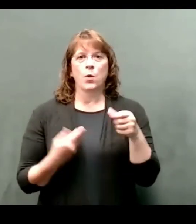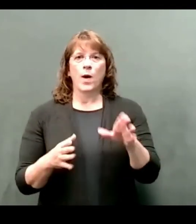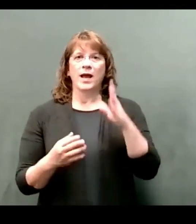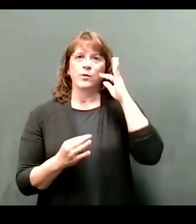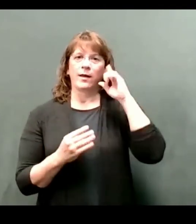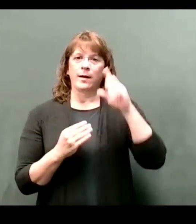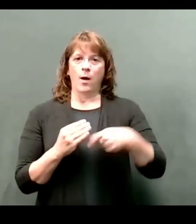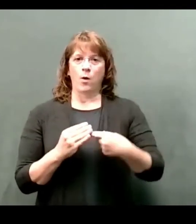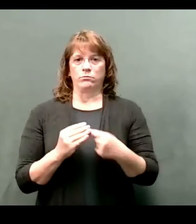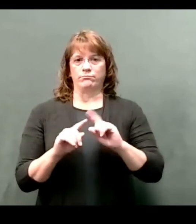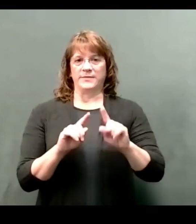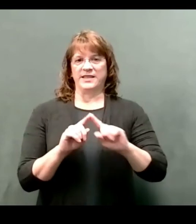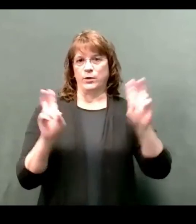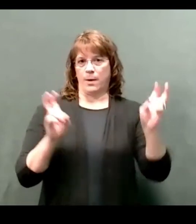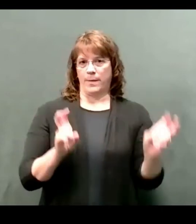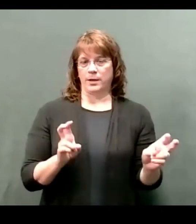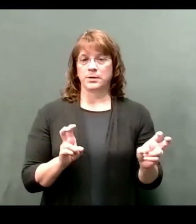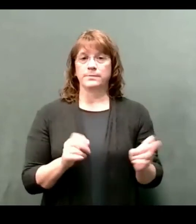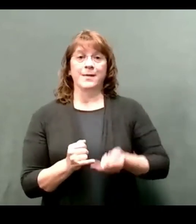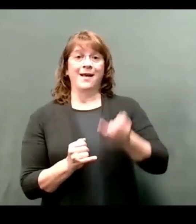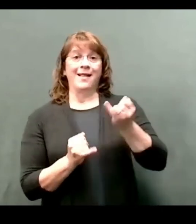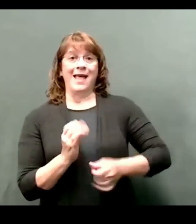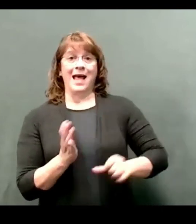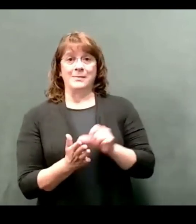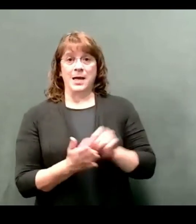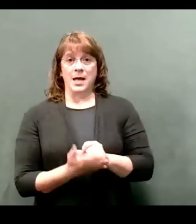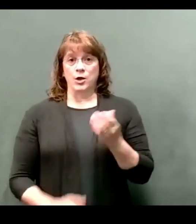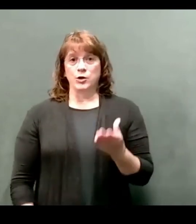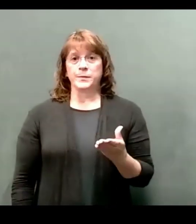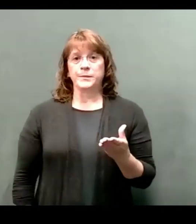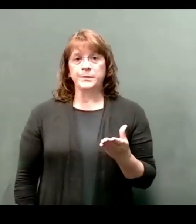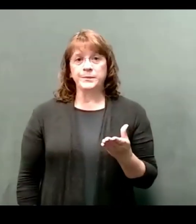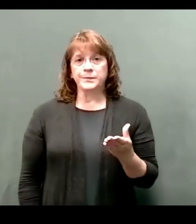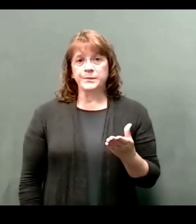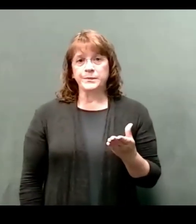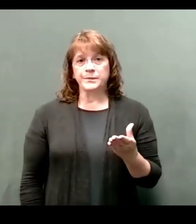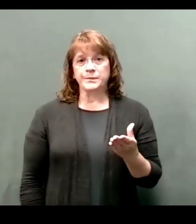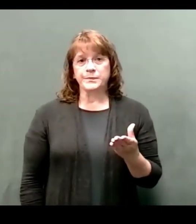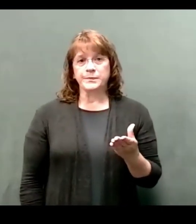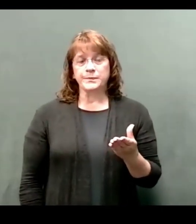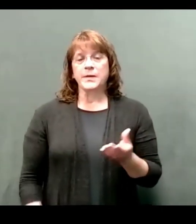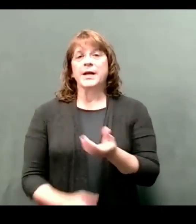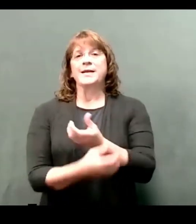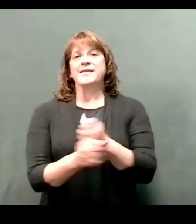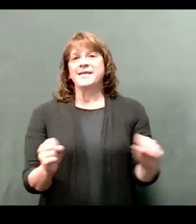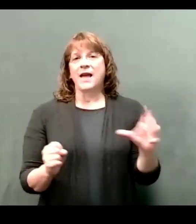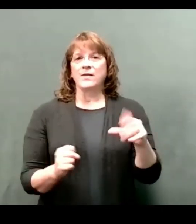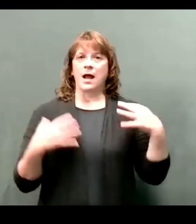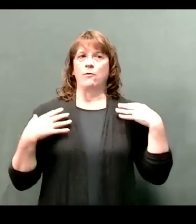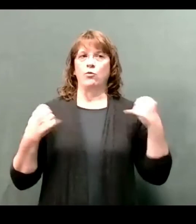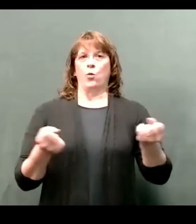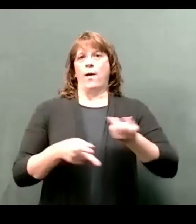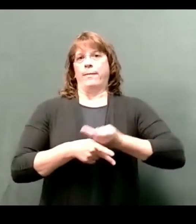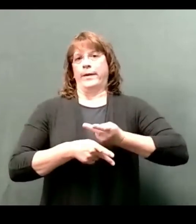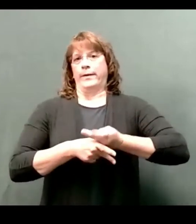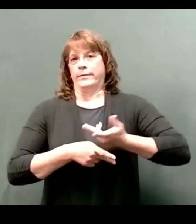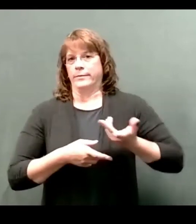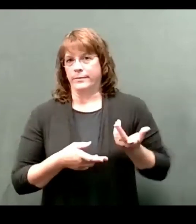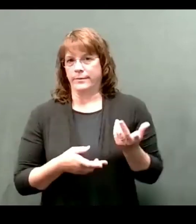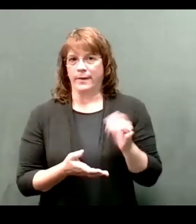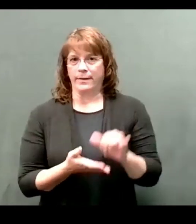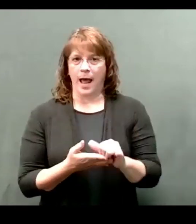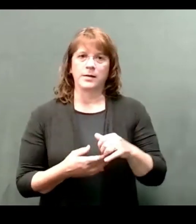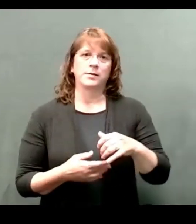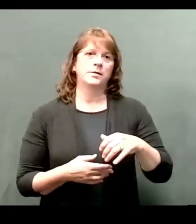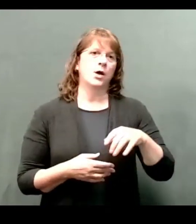about these topics. And then on the last page here is our safety and well-being section. So, we have a lot of different things listed here,